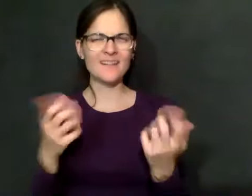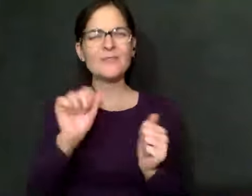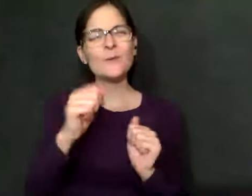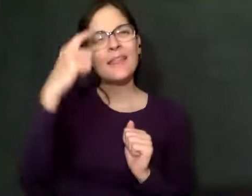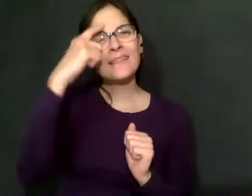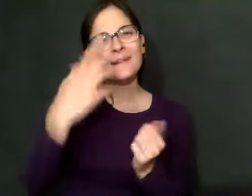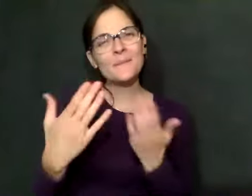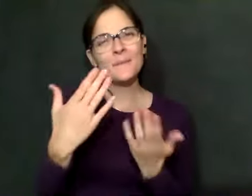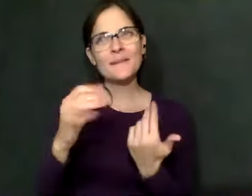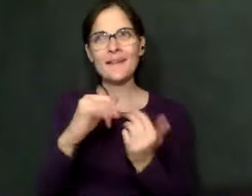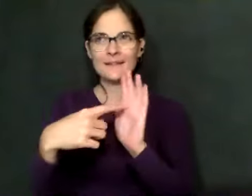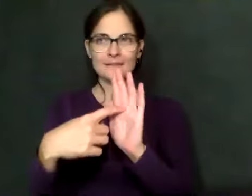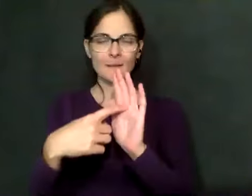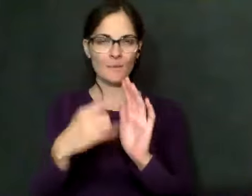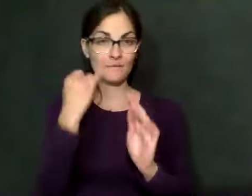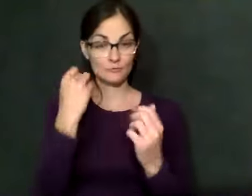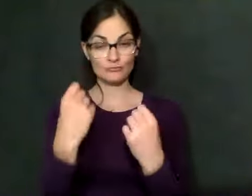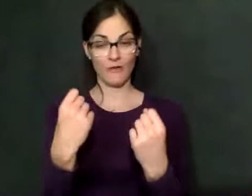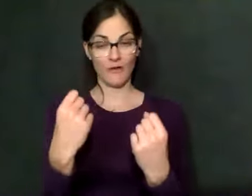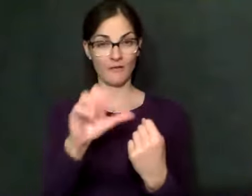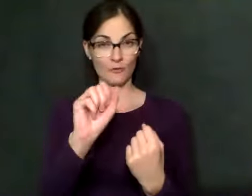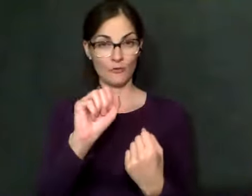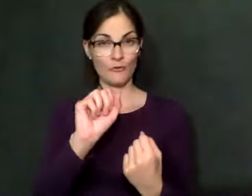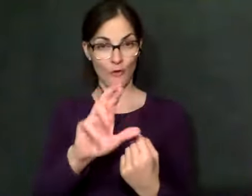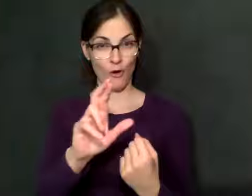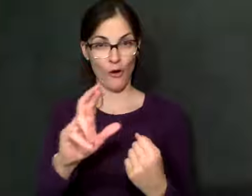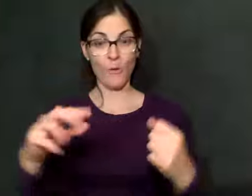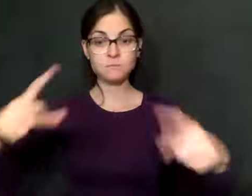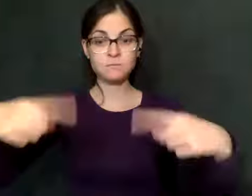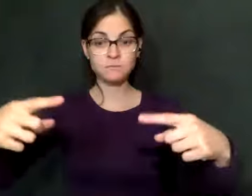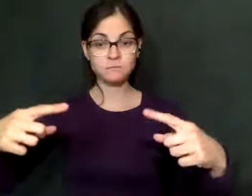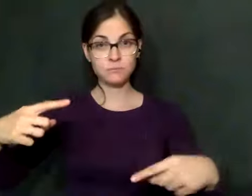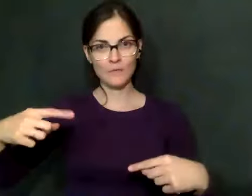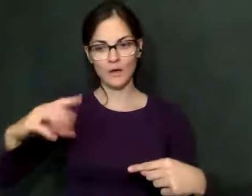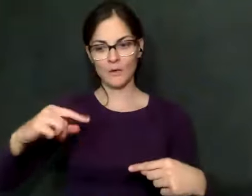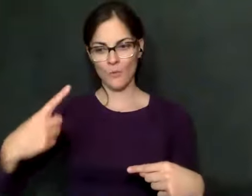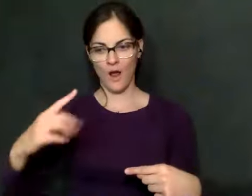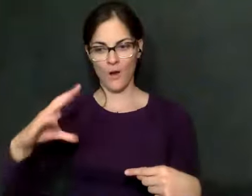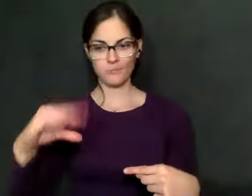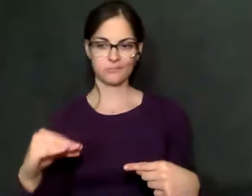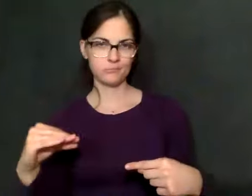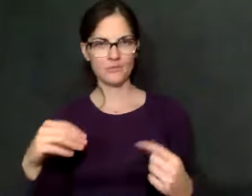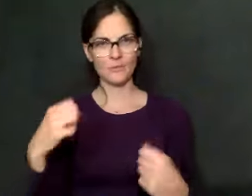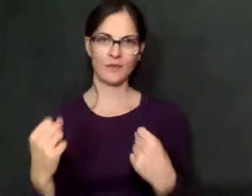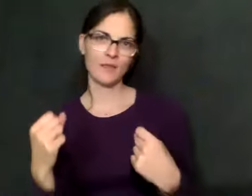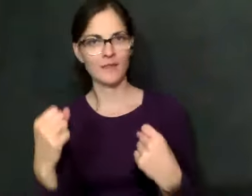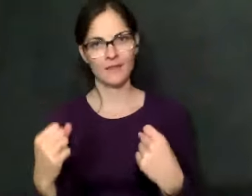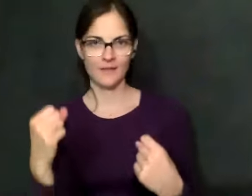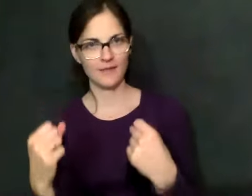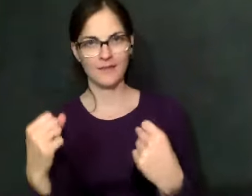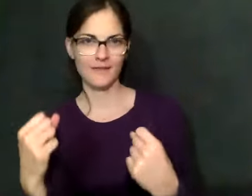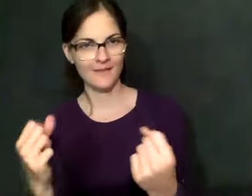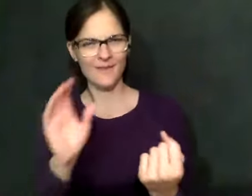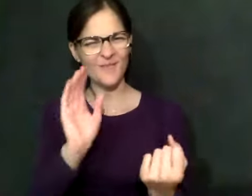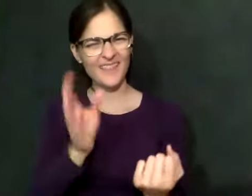is flat, it's always imbalanced. It's not in balance, and there's a bit of a wobble on. And I think that's how I lived in life. There was always